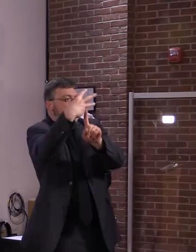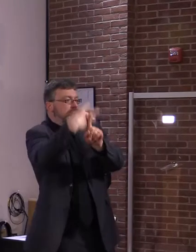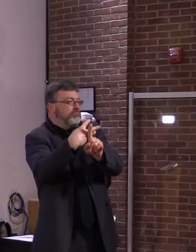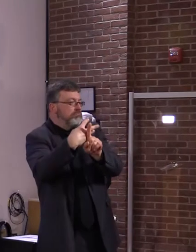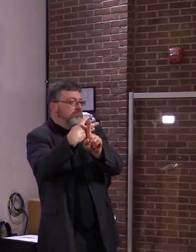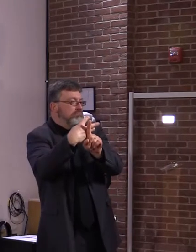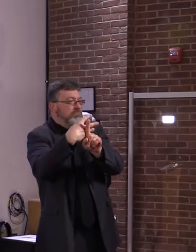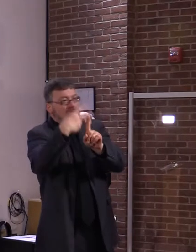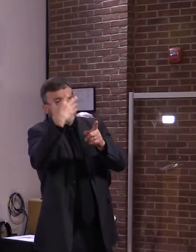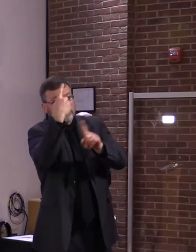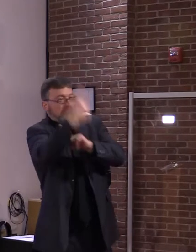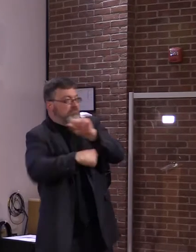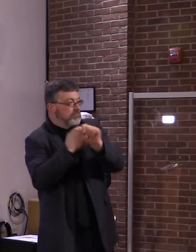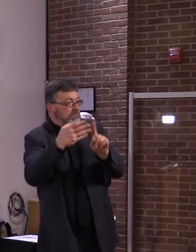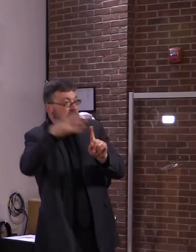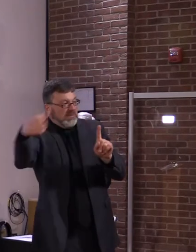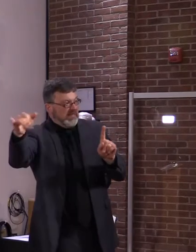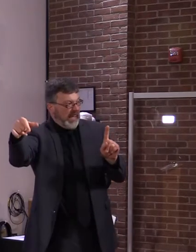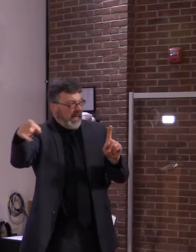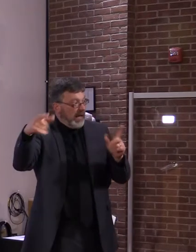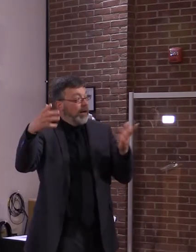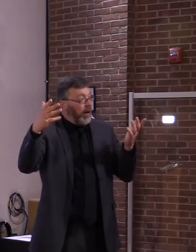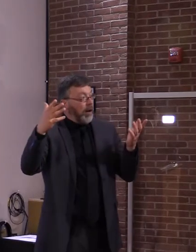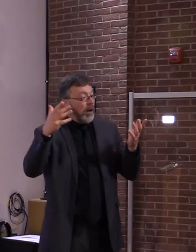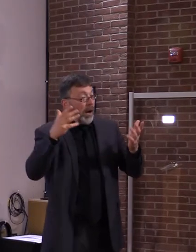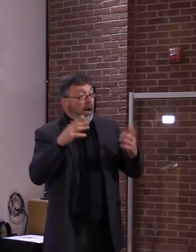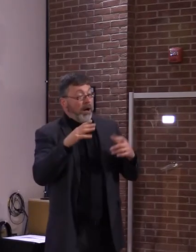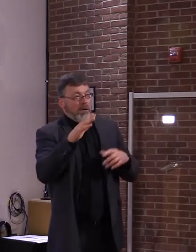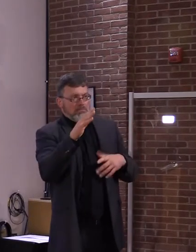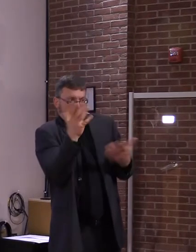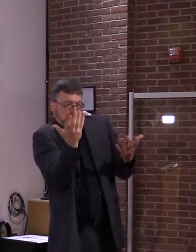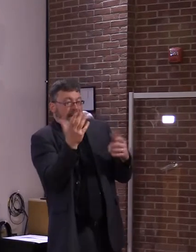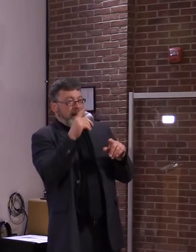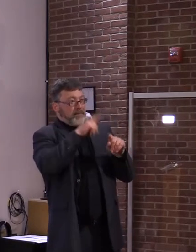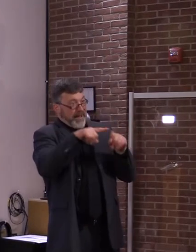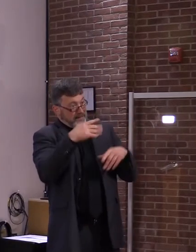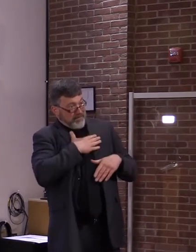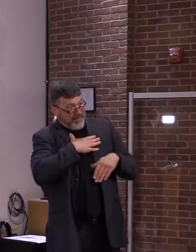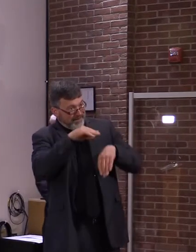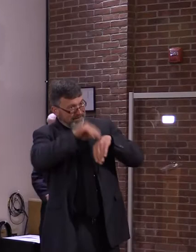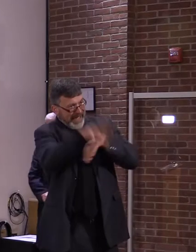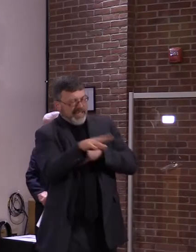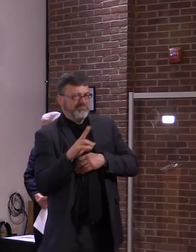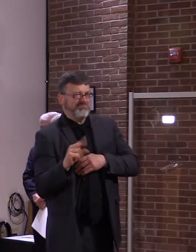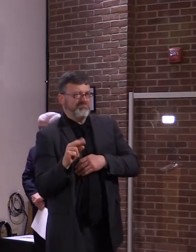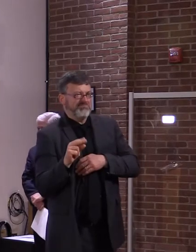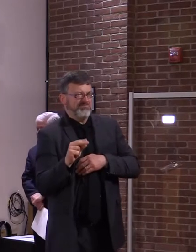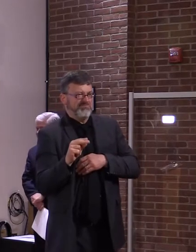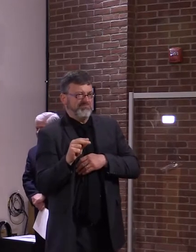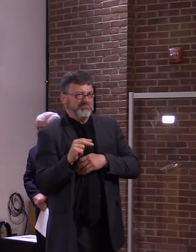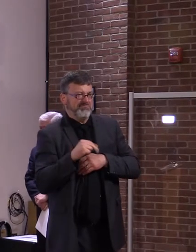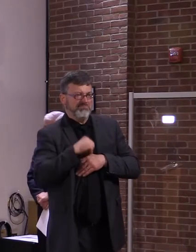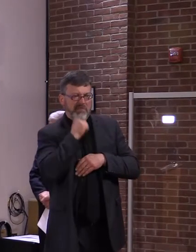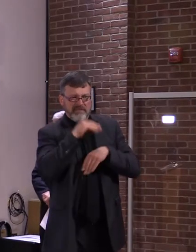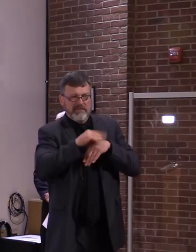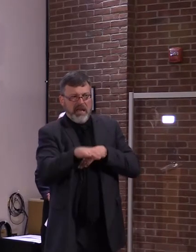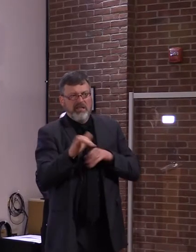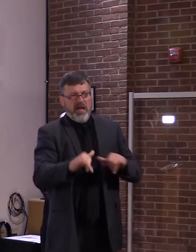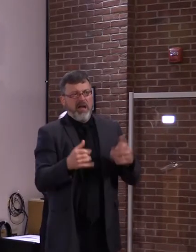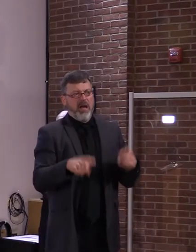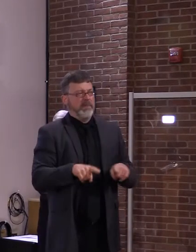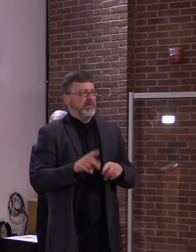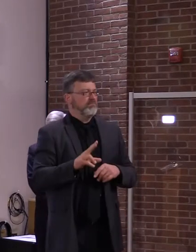But I would not recommend this as a strategy. So that's probably the important thing. The one-dose vaccine is meant to be a